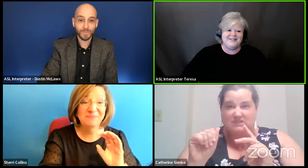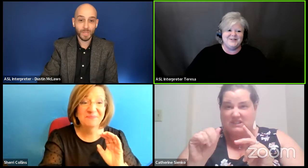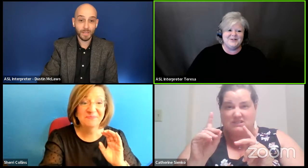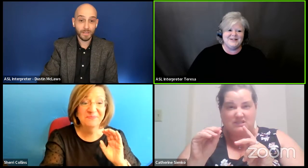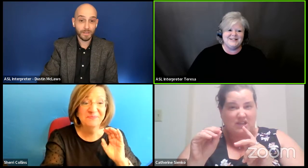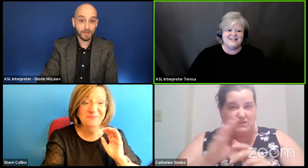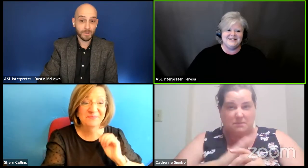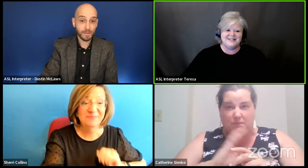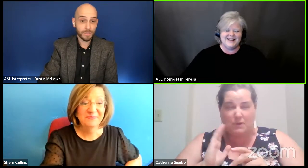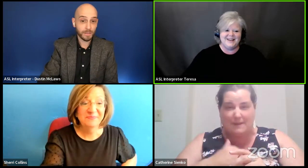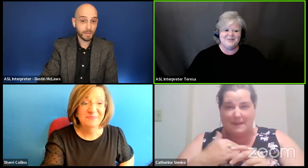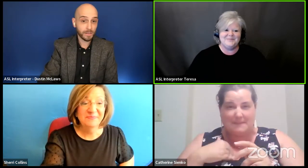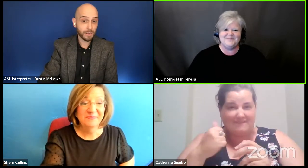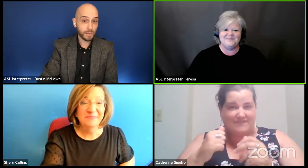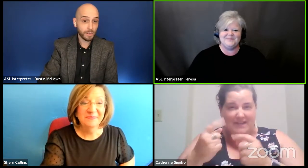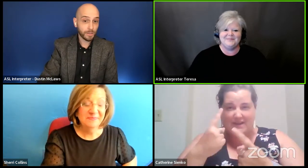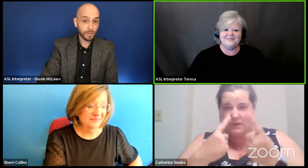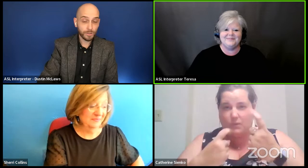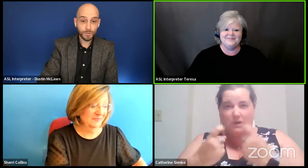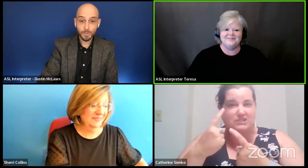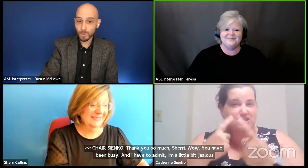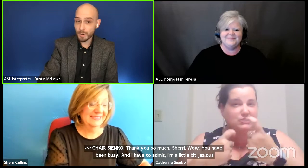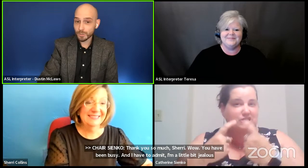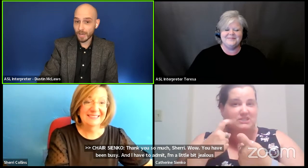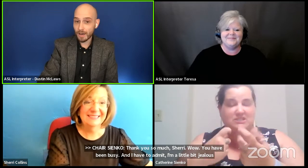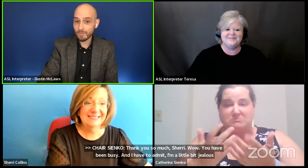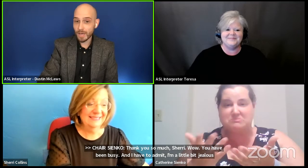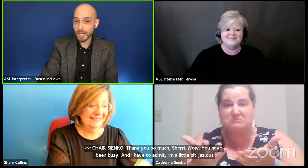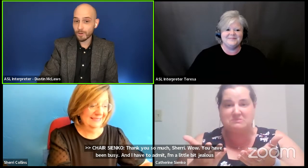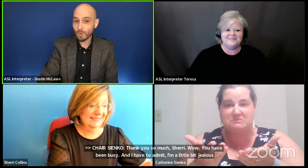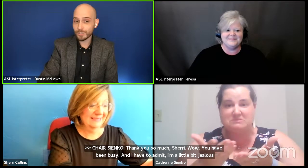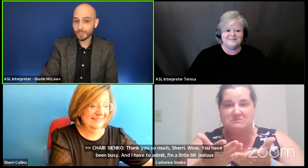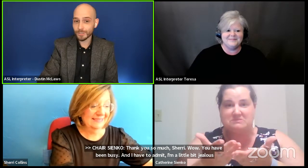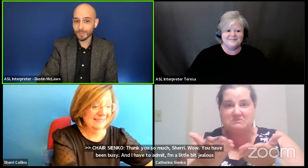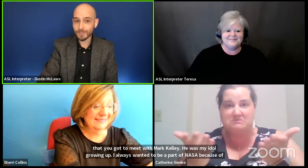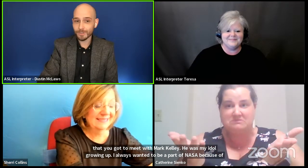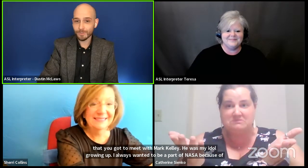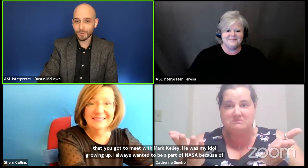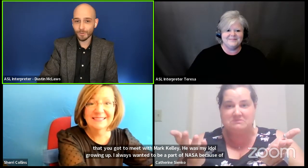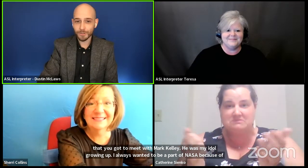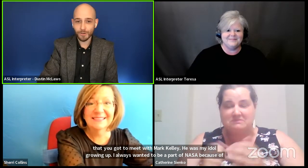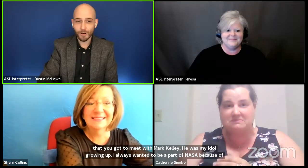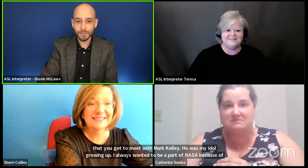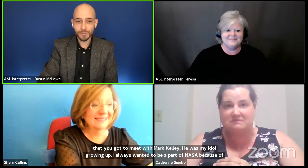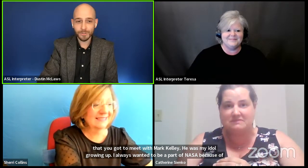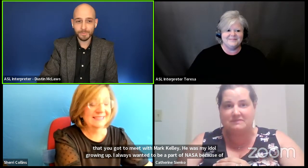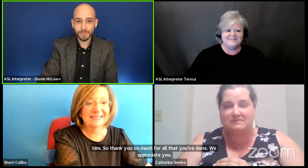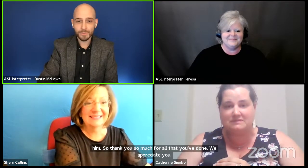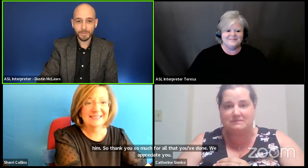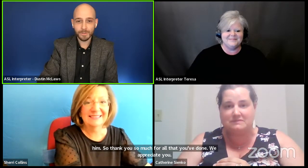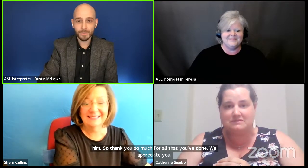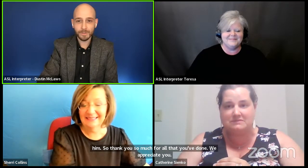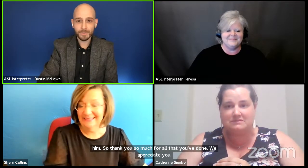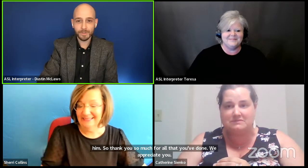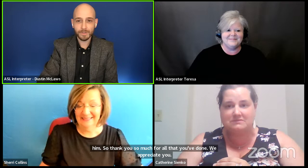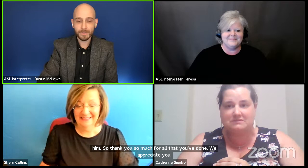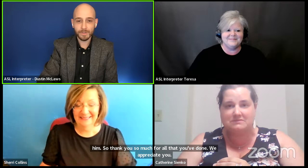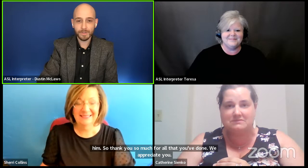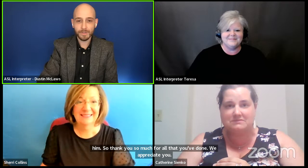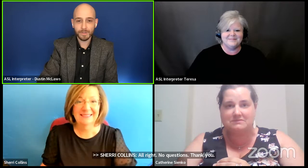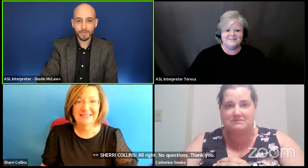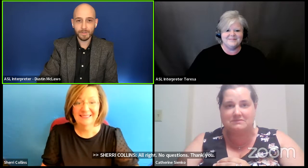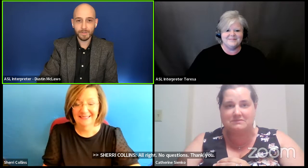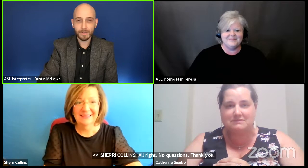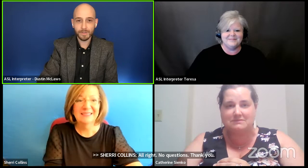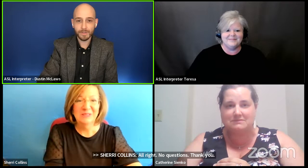All right, no questions. Thank you. Do the board members have any questions for Director Collins?